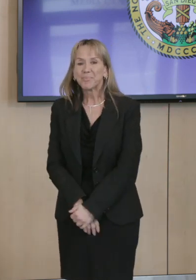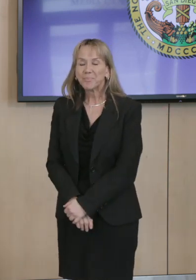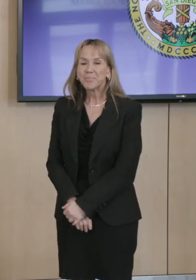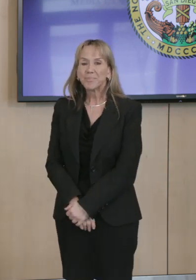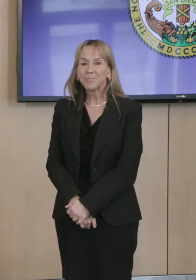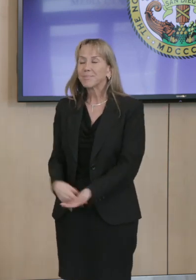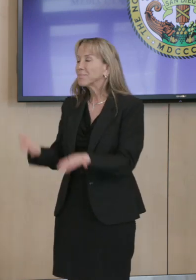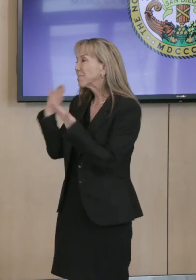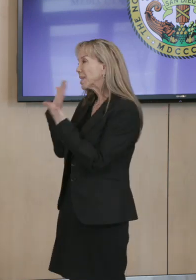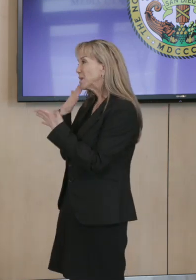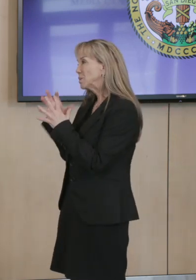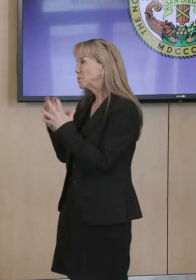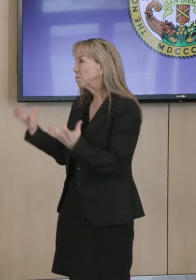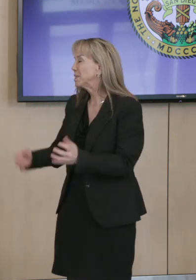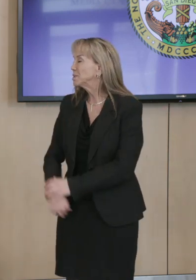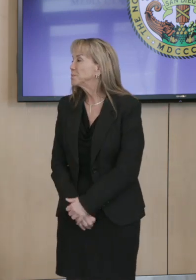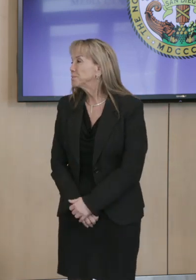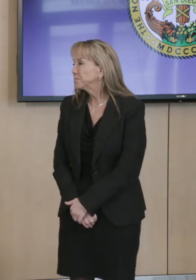Thank you so much.